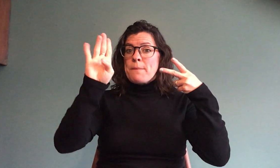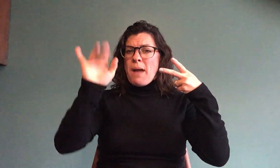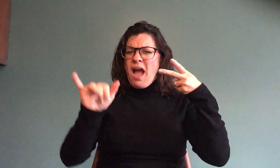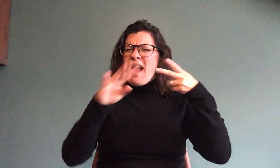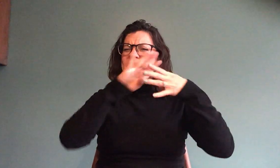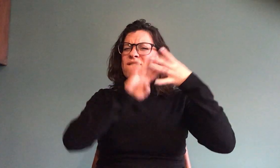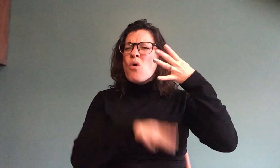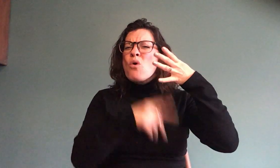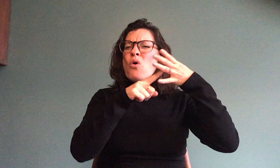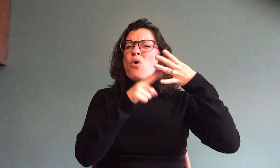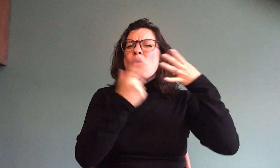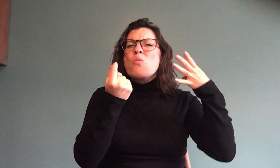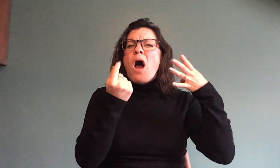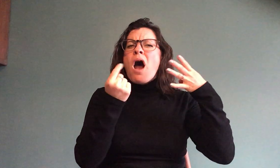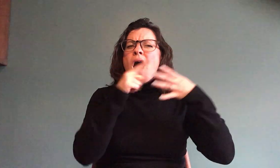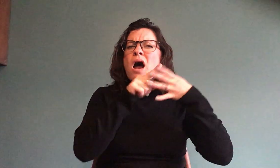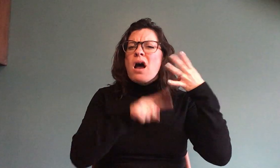Nobody? No.